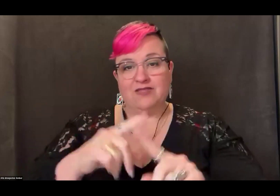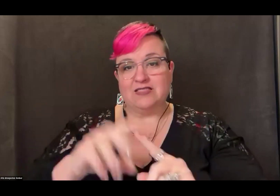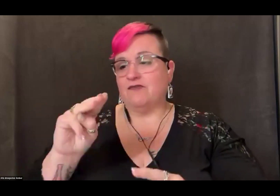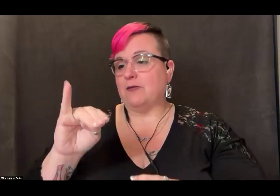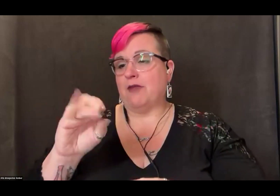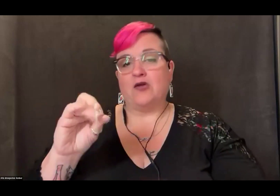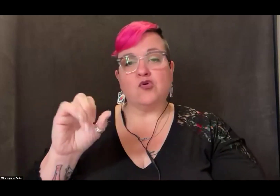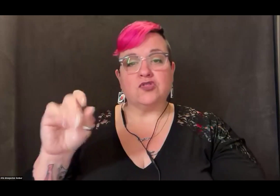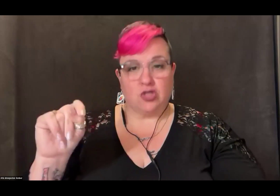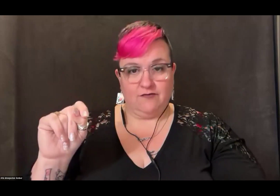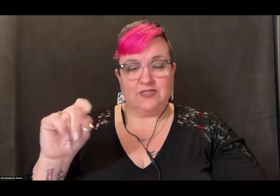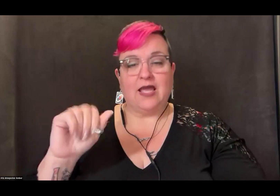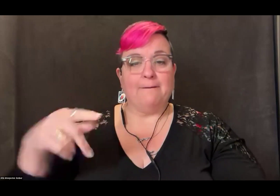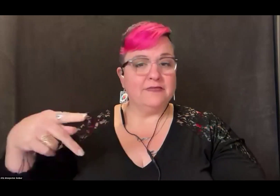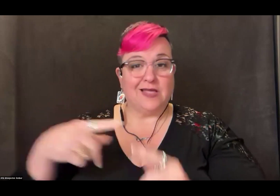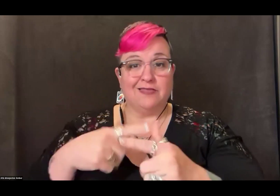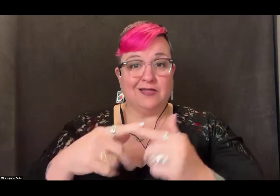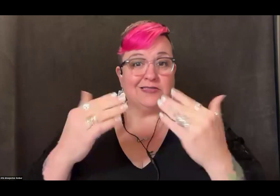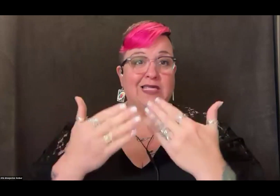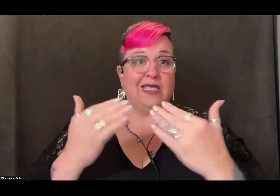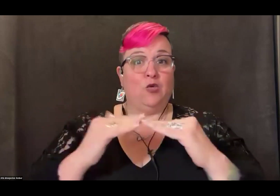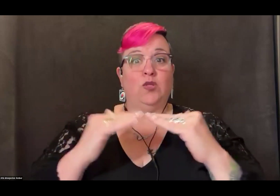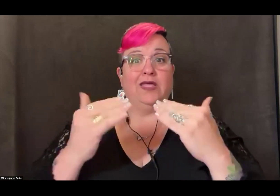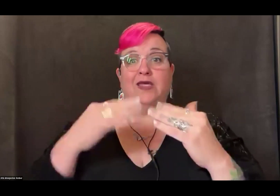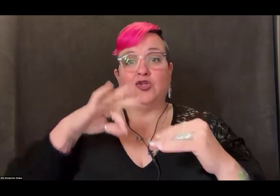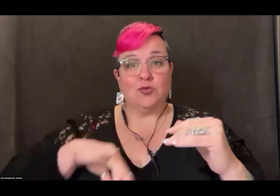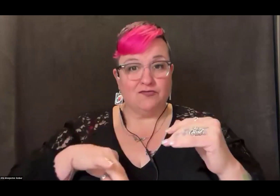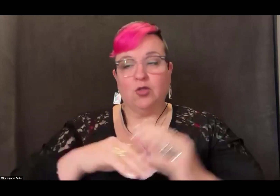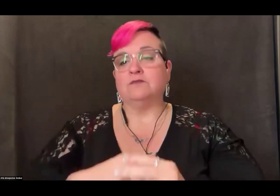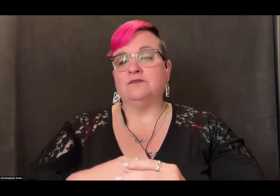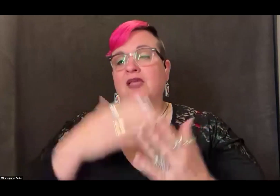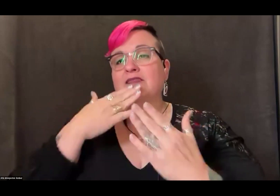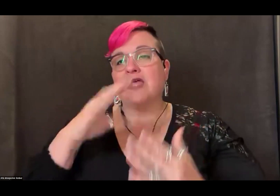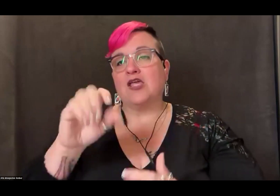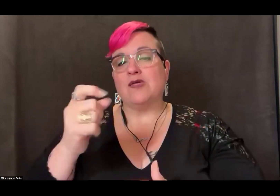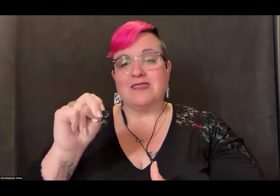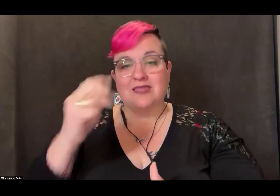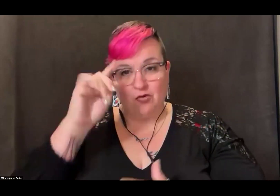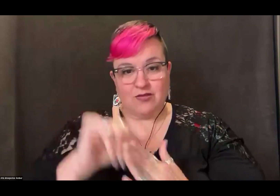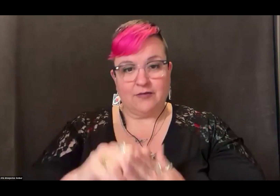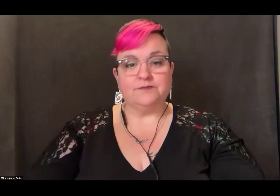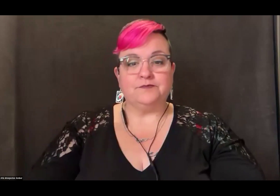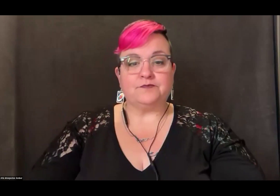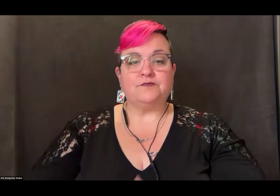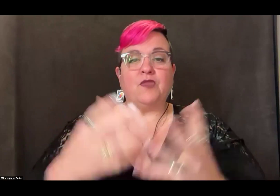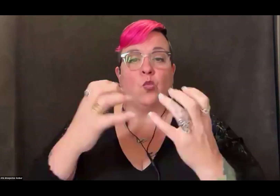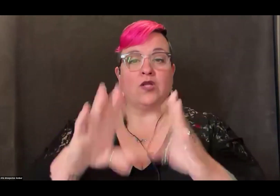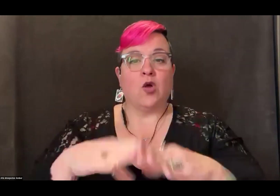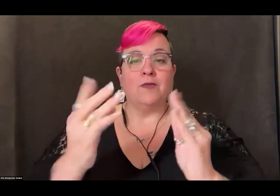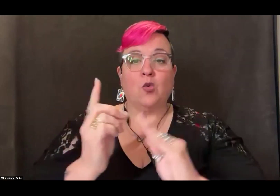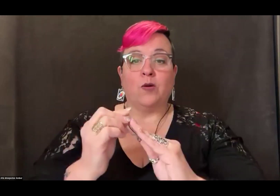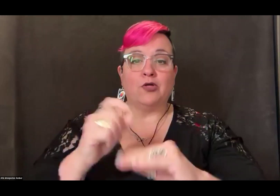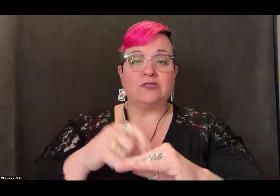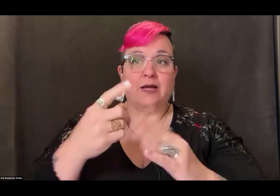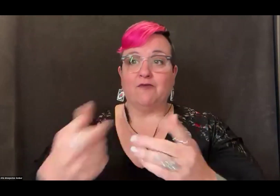apps as well, and it's equally as useful. So thank you, Ethan, for that. And with that, I'd like to open it one last time